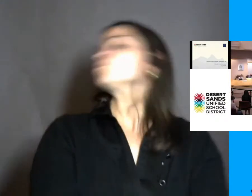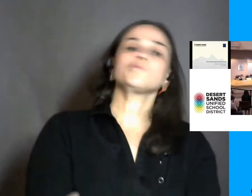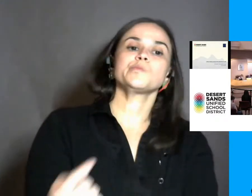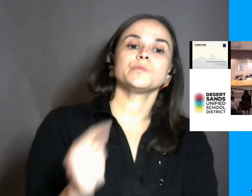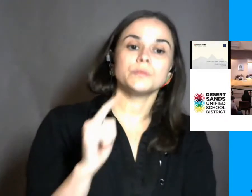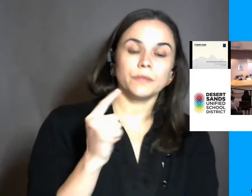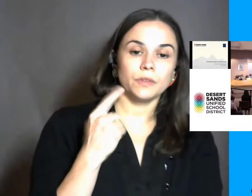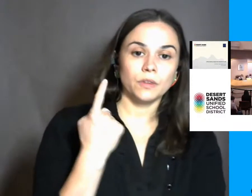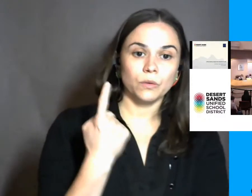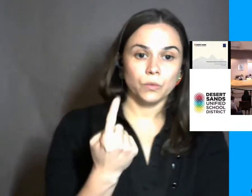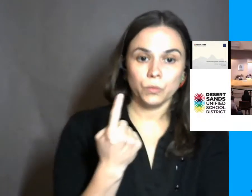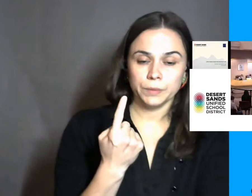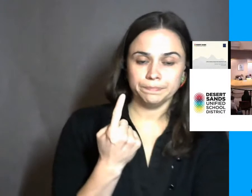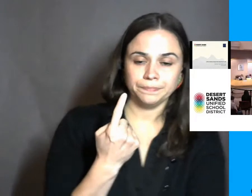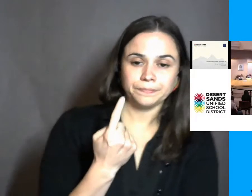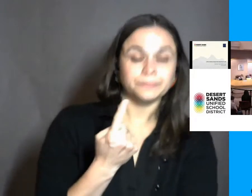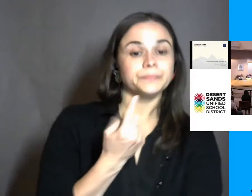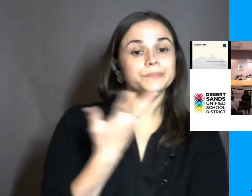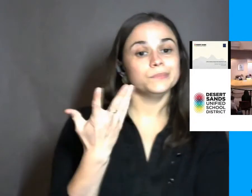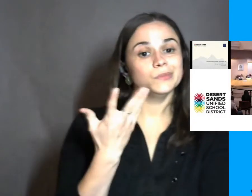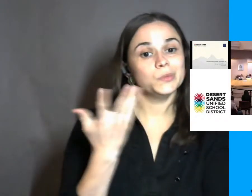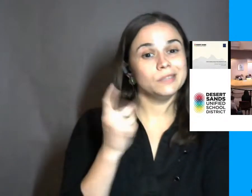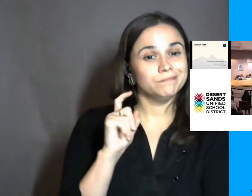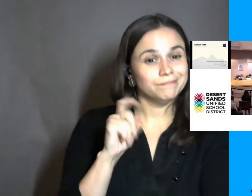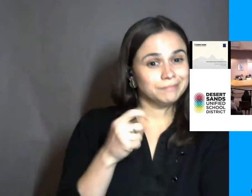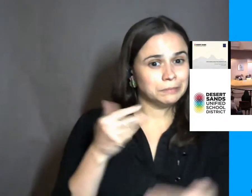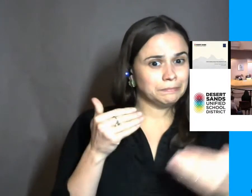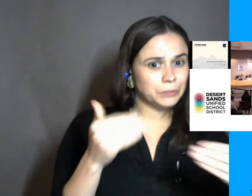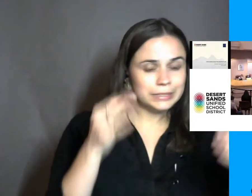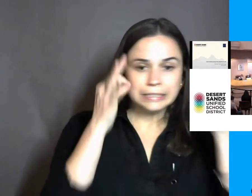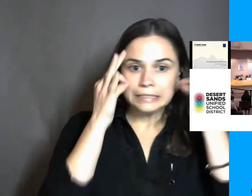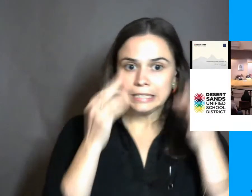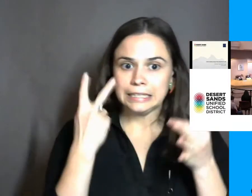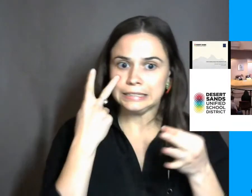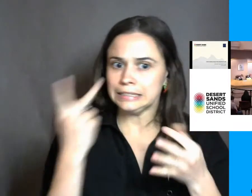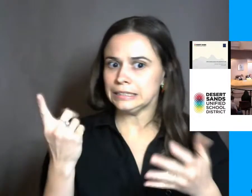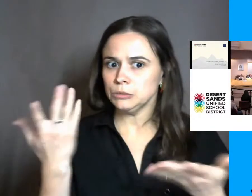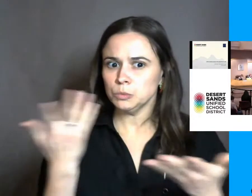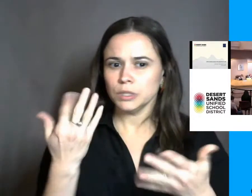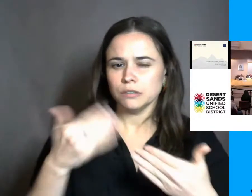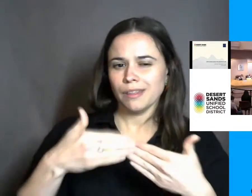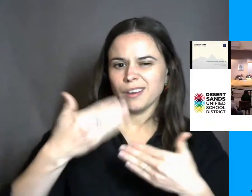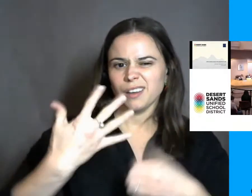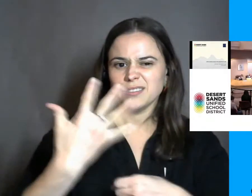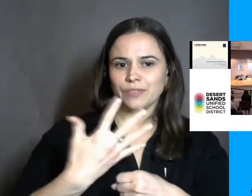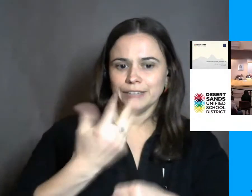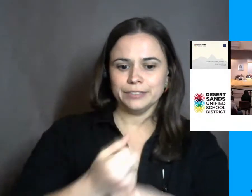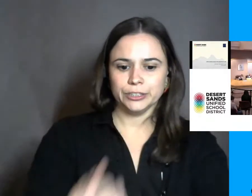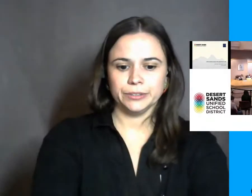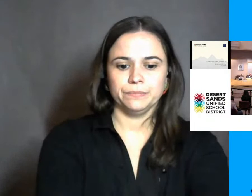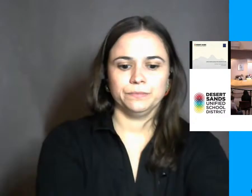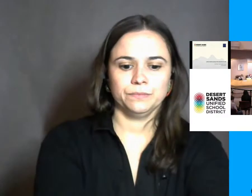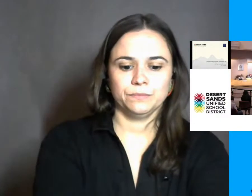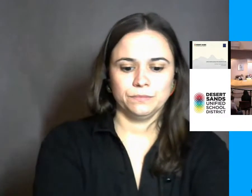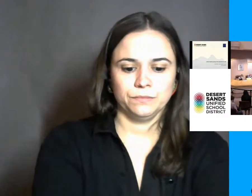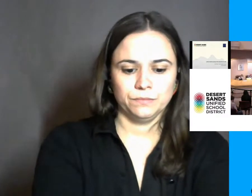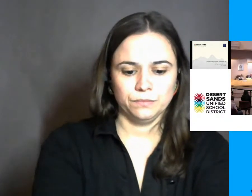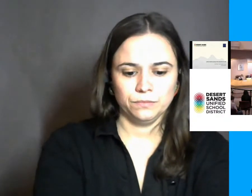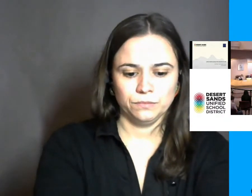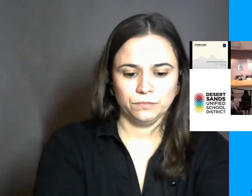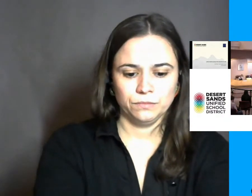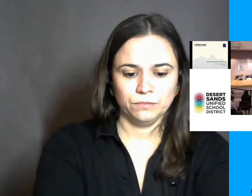of determining what the needs are in the next 5 years. And then we'll be talking about funding sources for those projects.